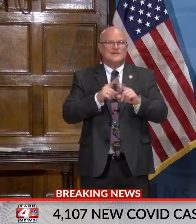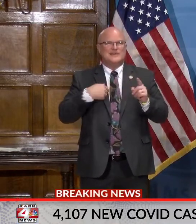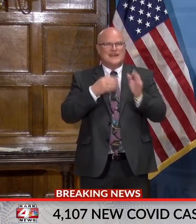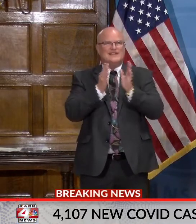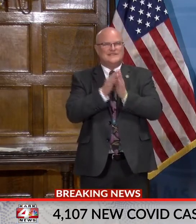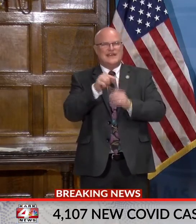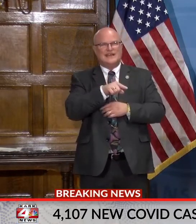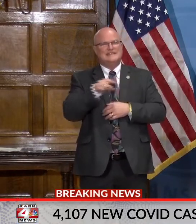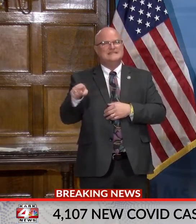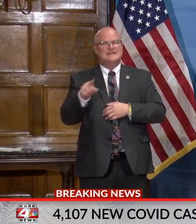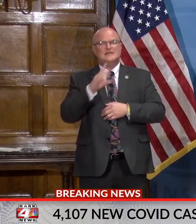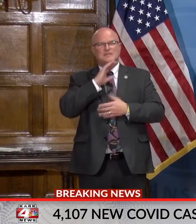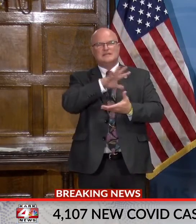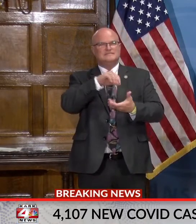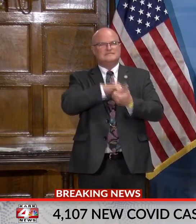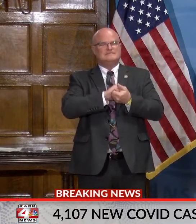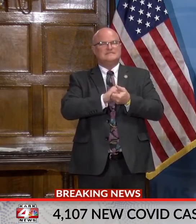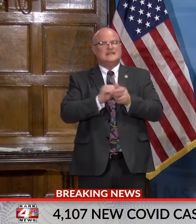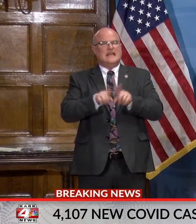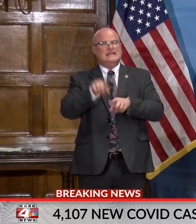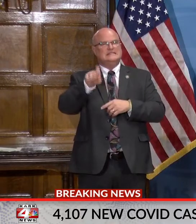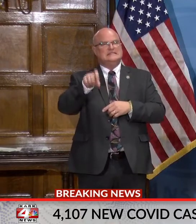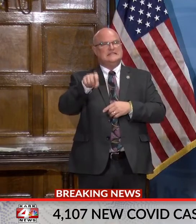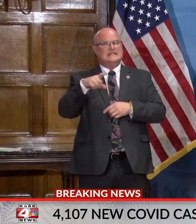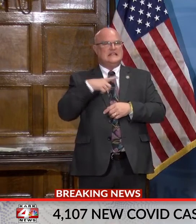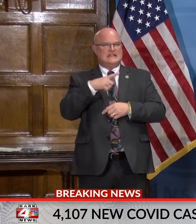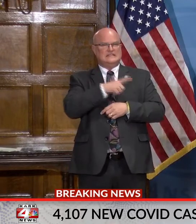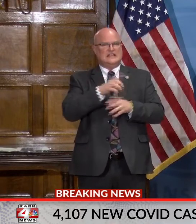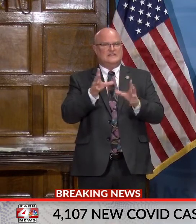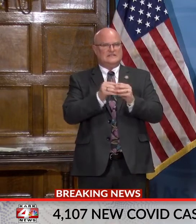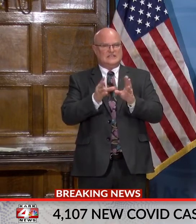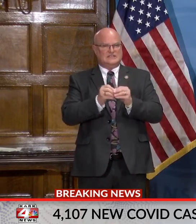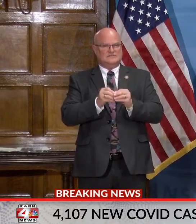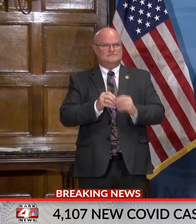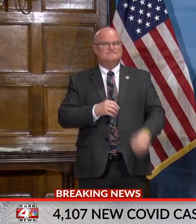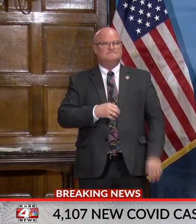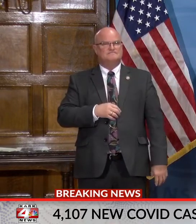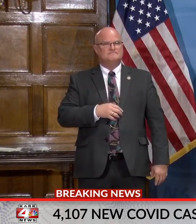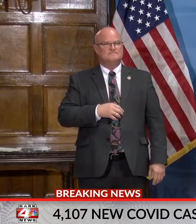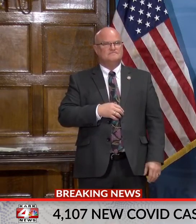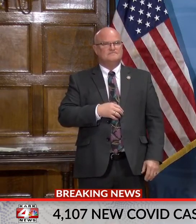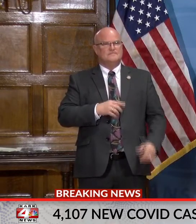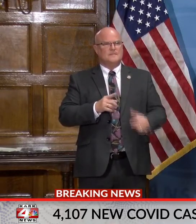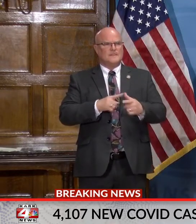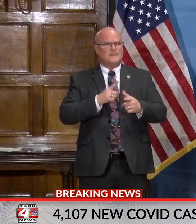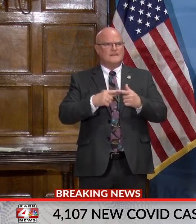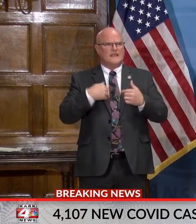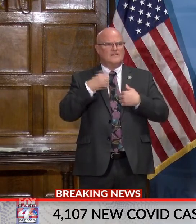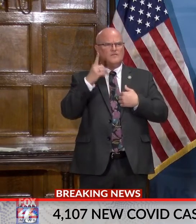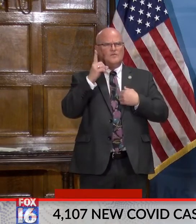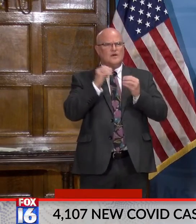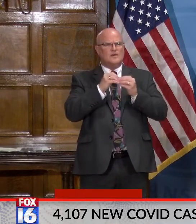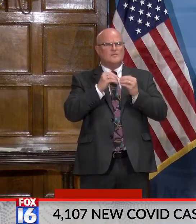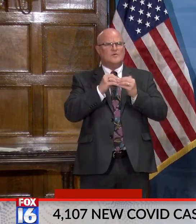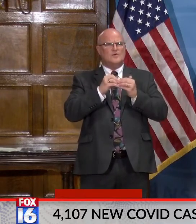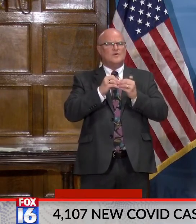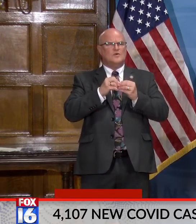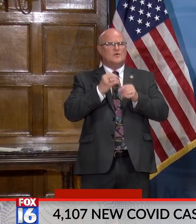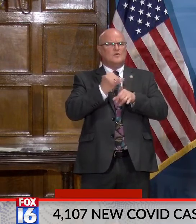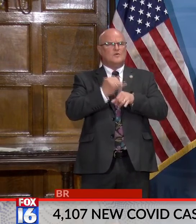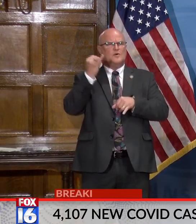them to be engaged as needed in the legislative session. And then, do I have one question remotely that